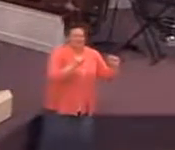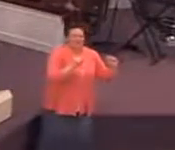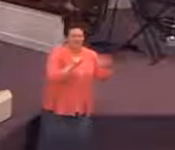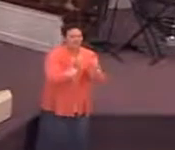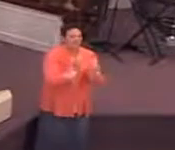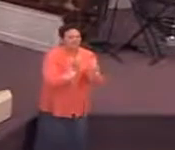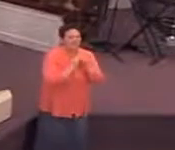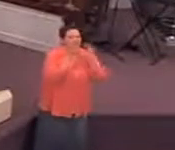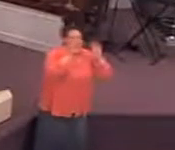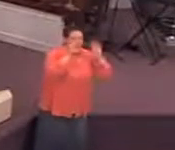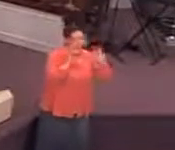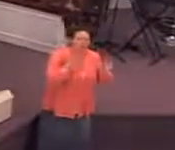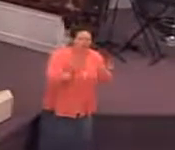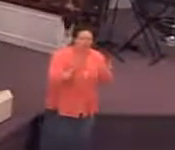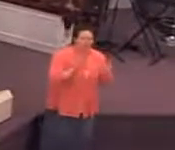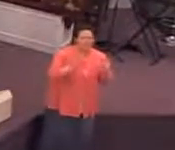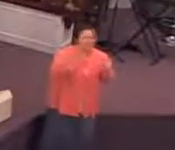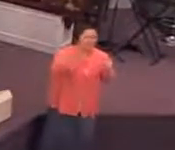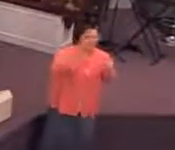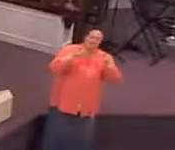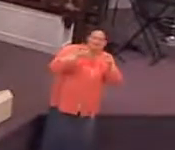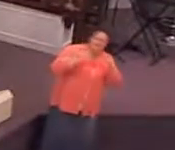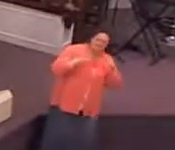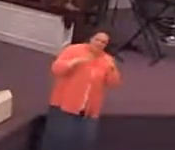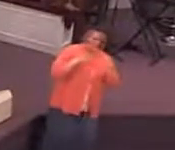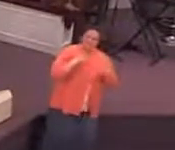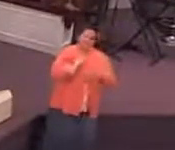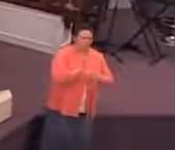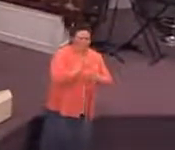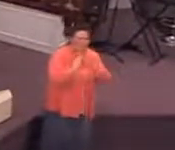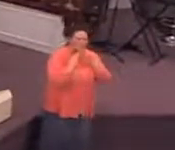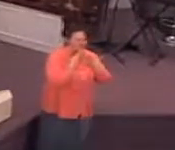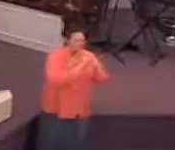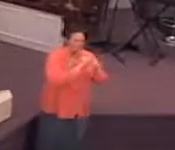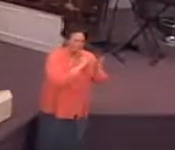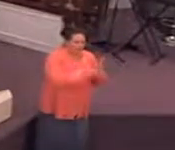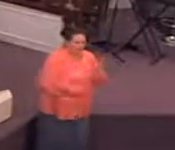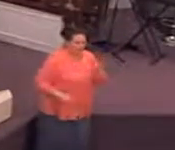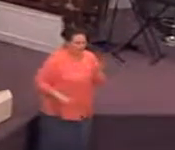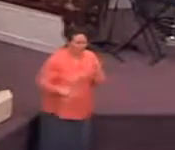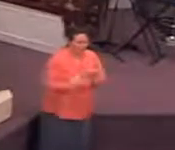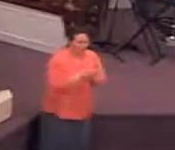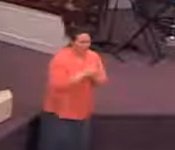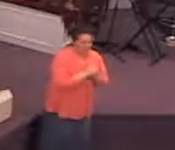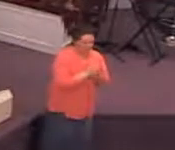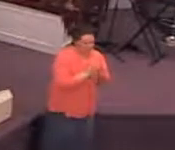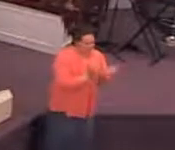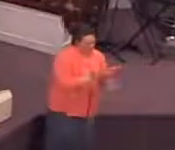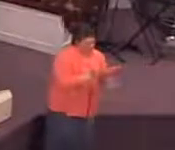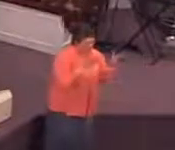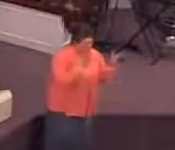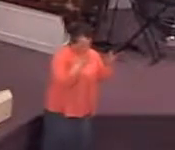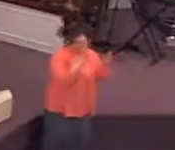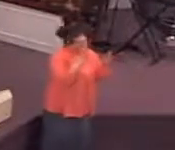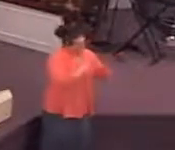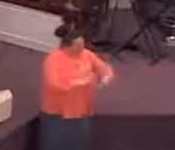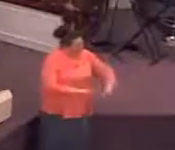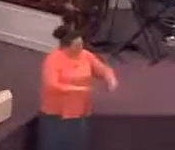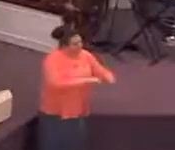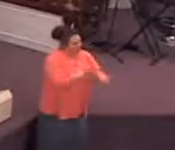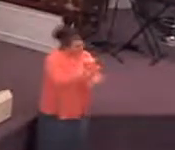so wonderfully good to us. Thank you, Lord. Thank you, Lord. Thank you, Lord. Hallelujah. He's worthy, isn't